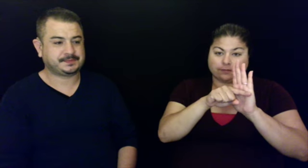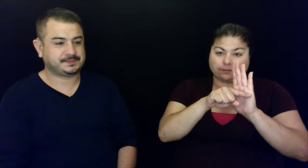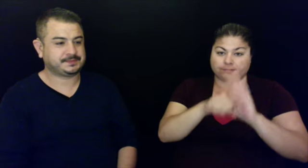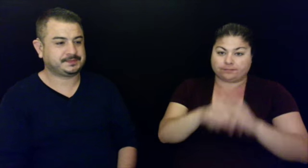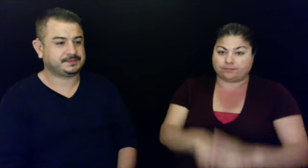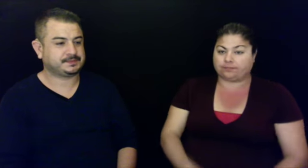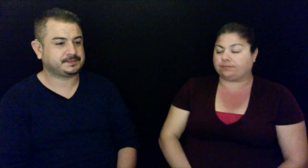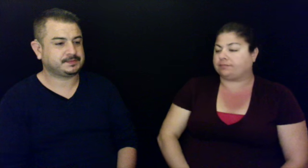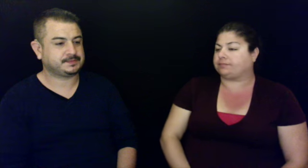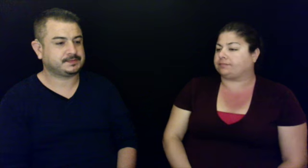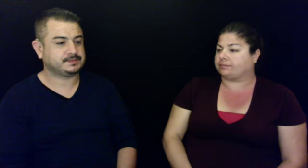Negative.